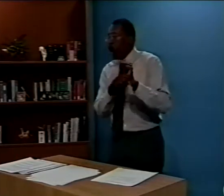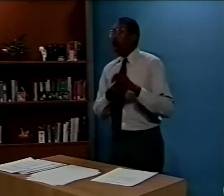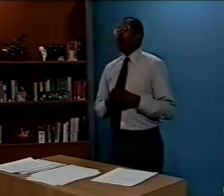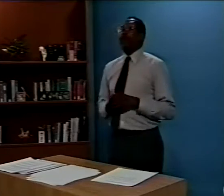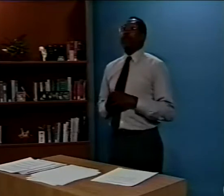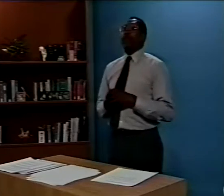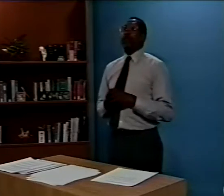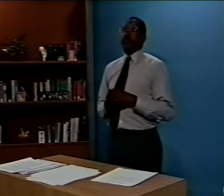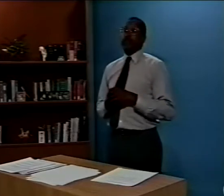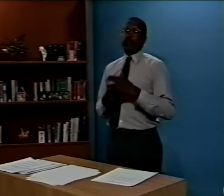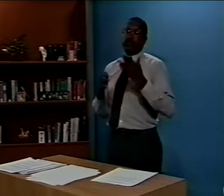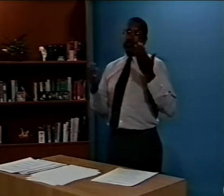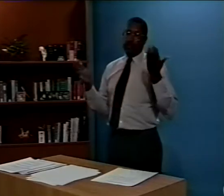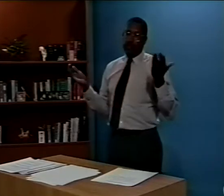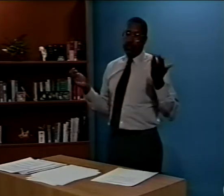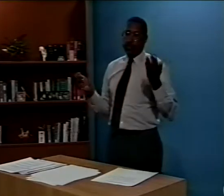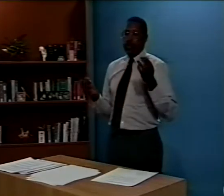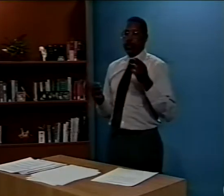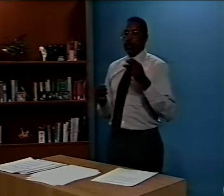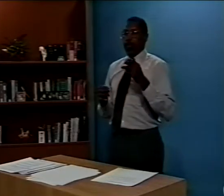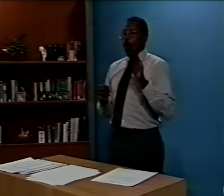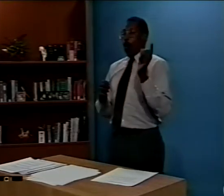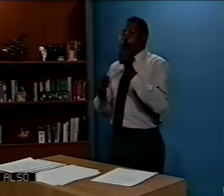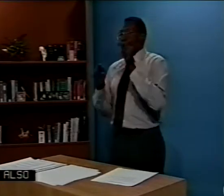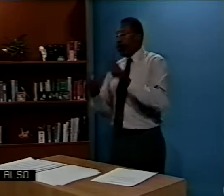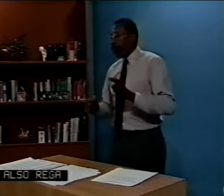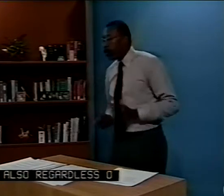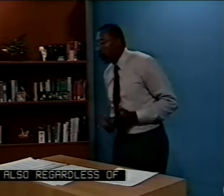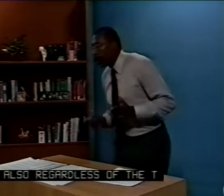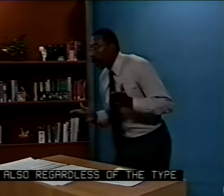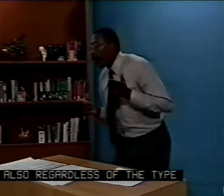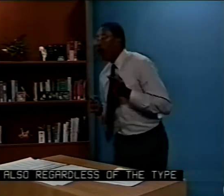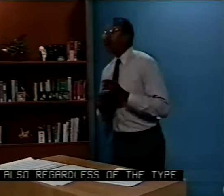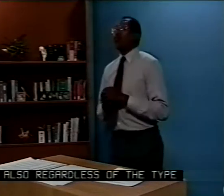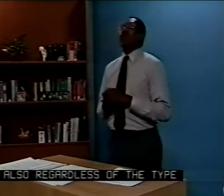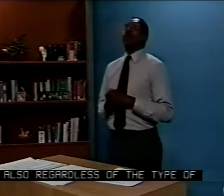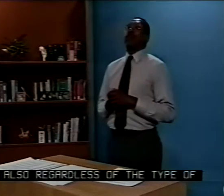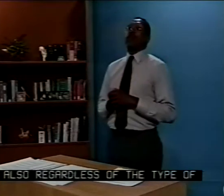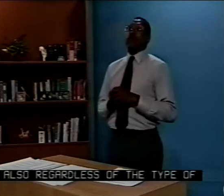Also, regardless of the type of jobs or where the person lives,